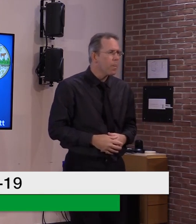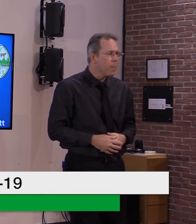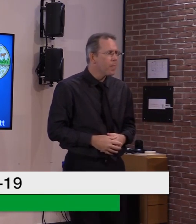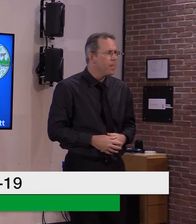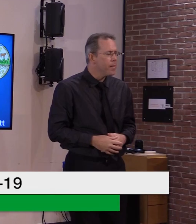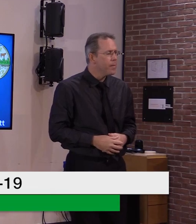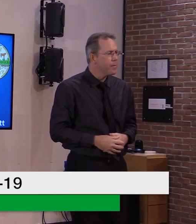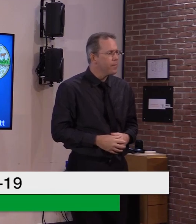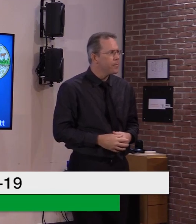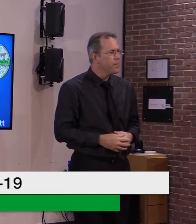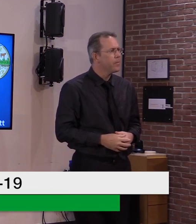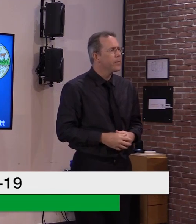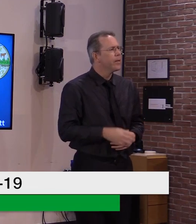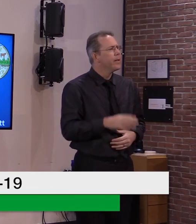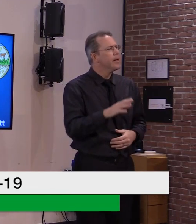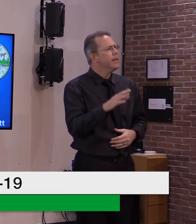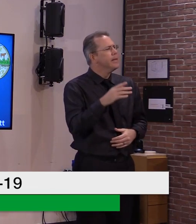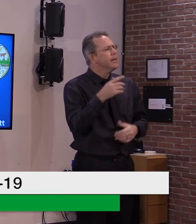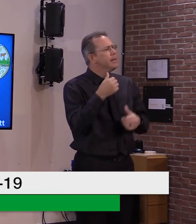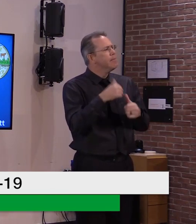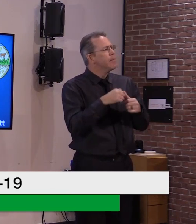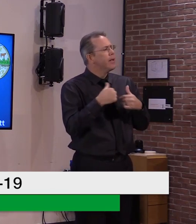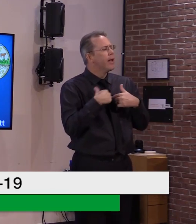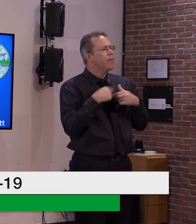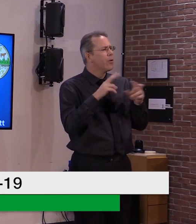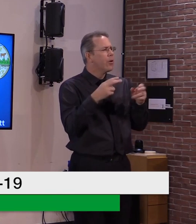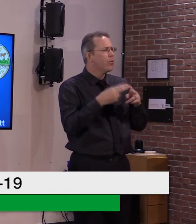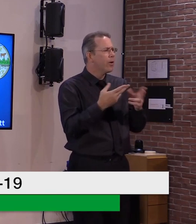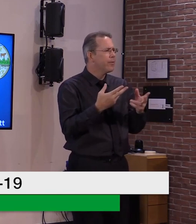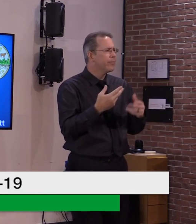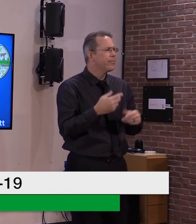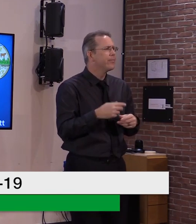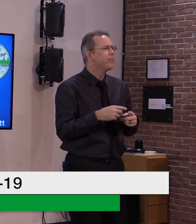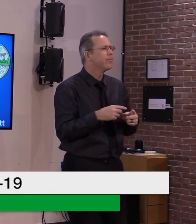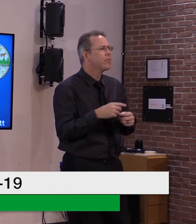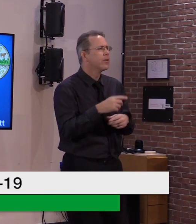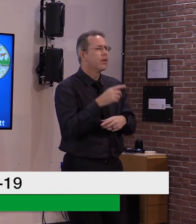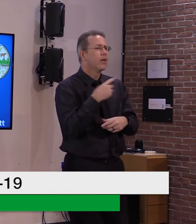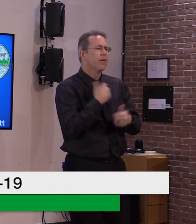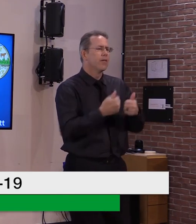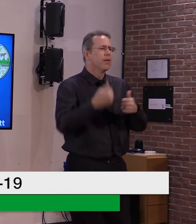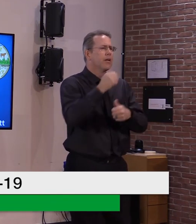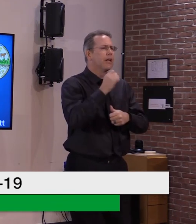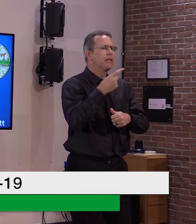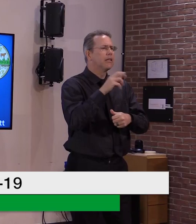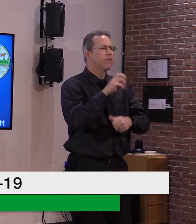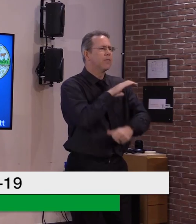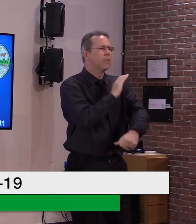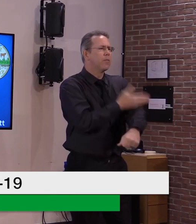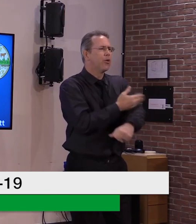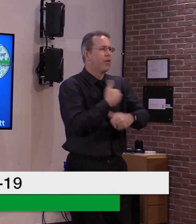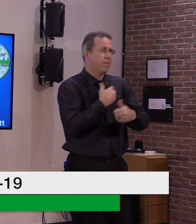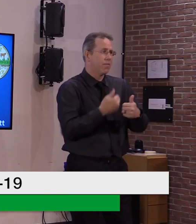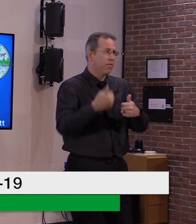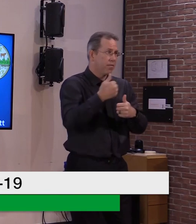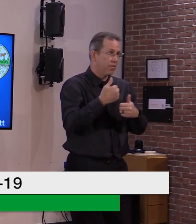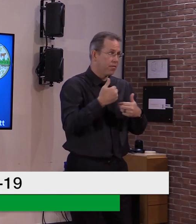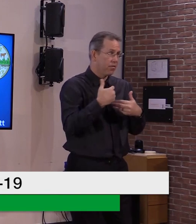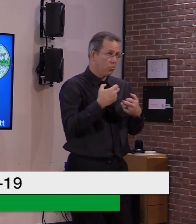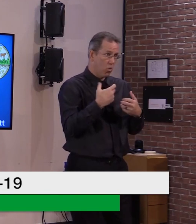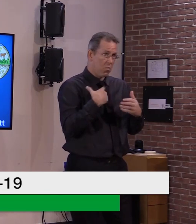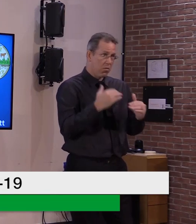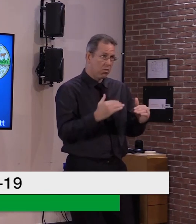lot of tools in the toolbox that i could use i've chosen i think i've said this a number of times i've chosen not to use those